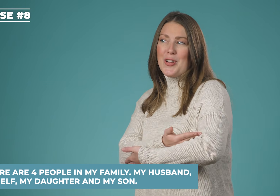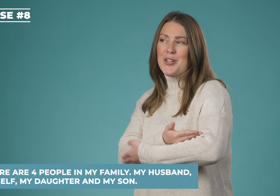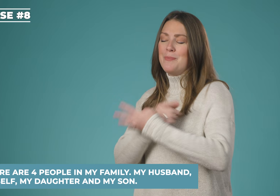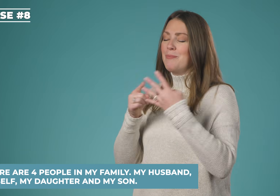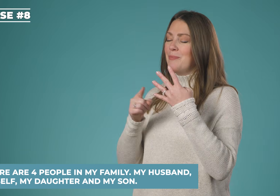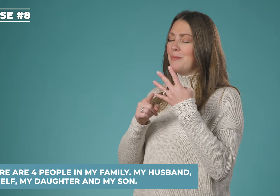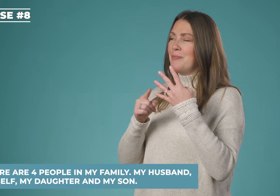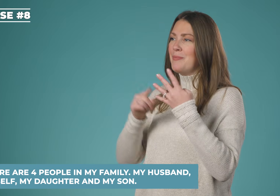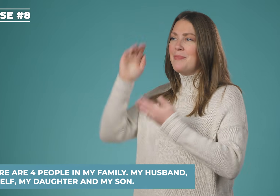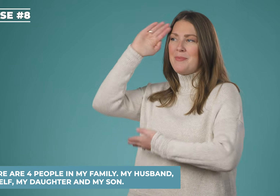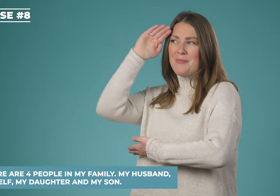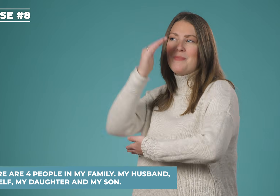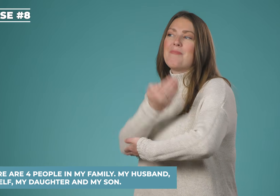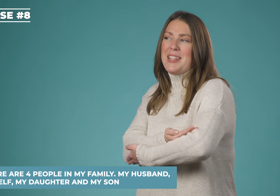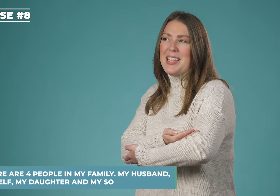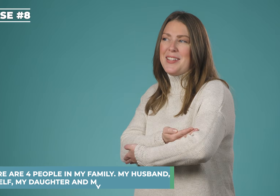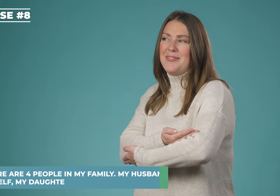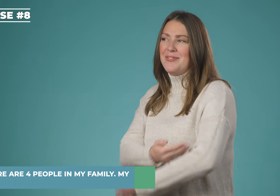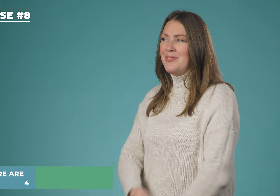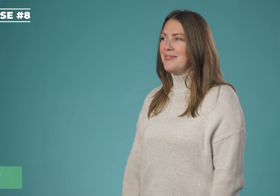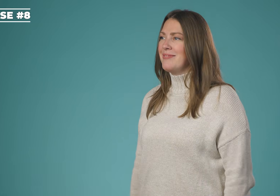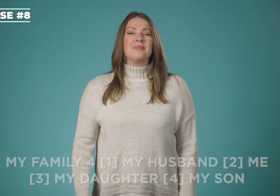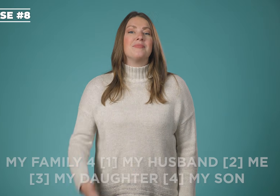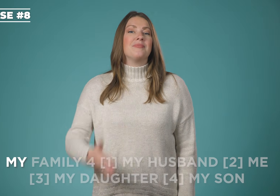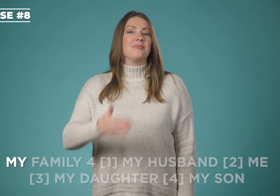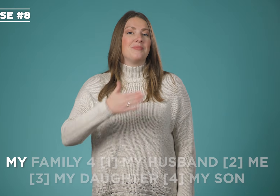daughter, my son.